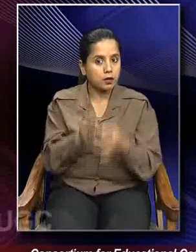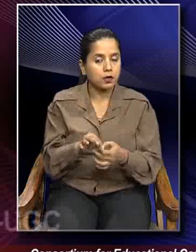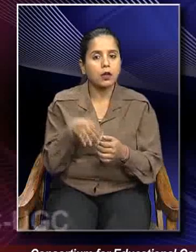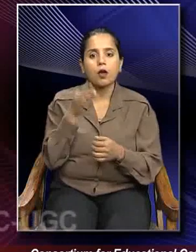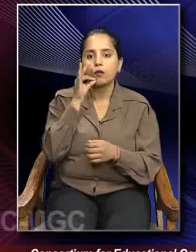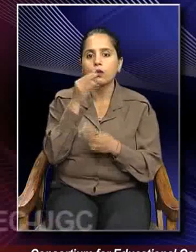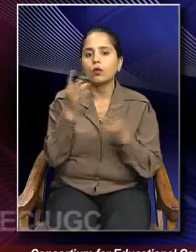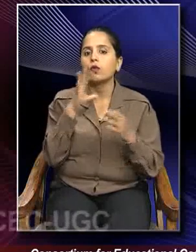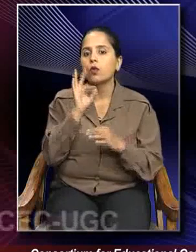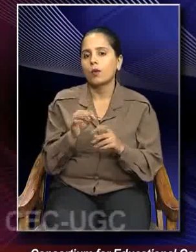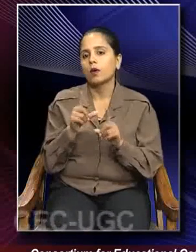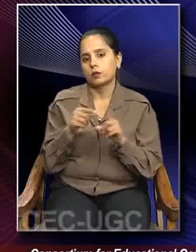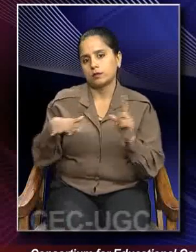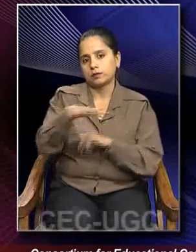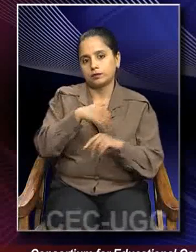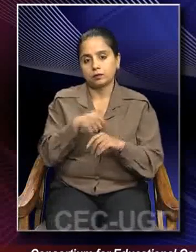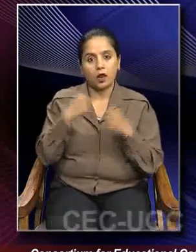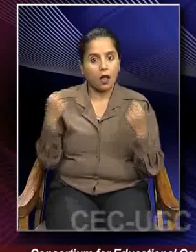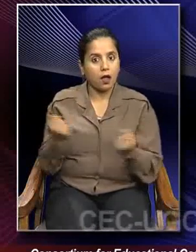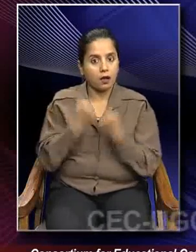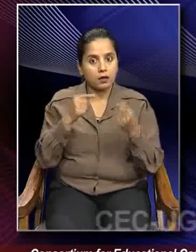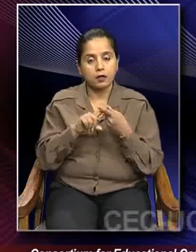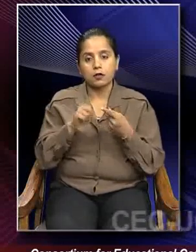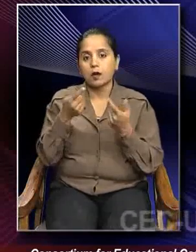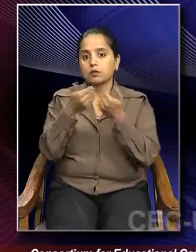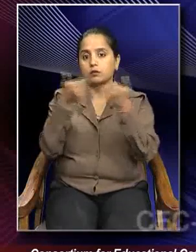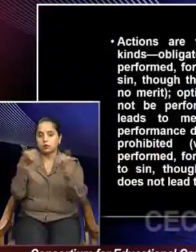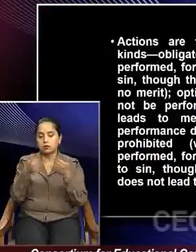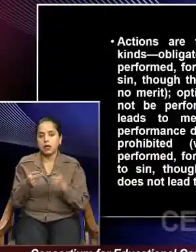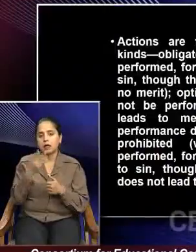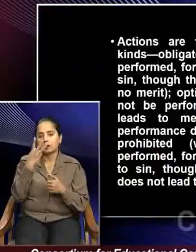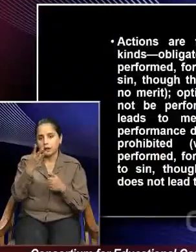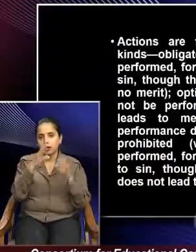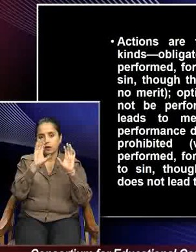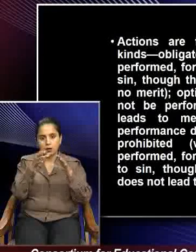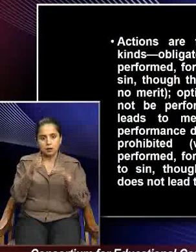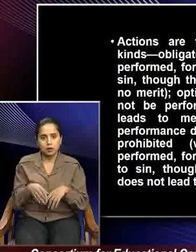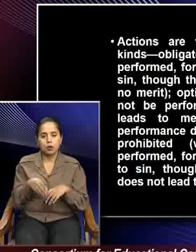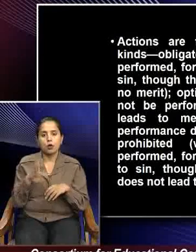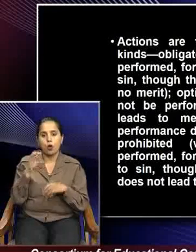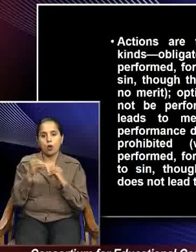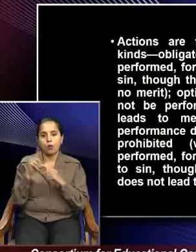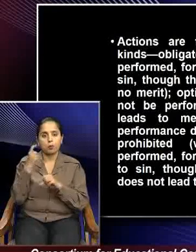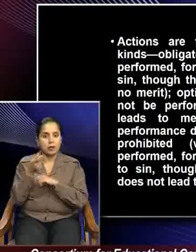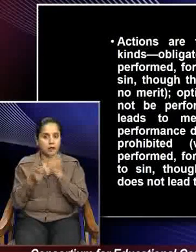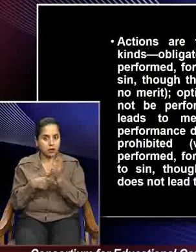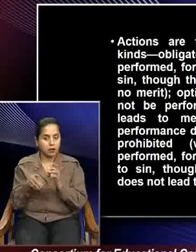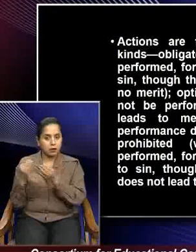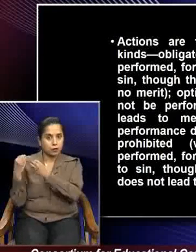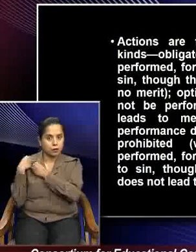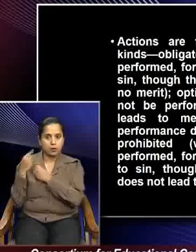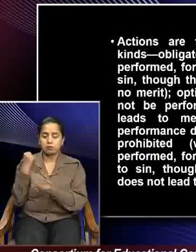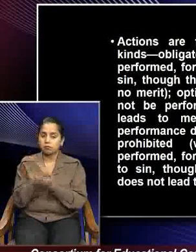fructification. Actions are first divided into three kinds: obligatory, which must